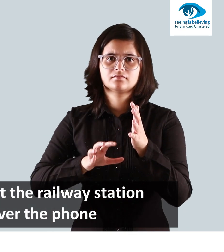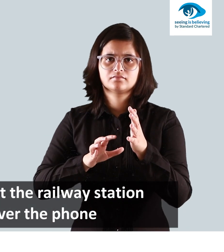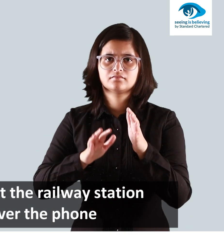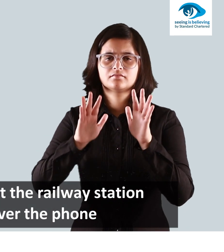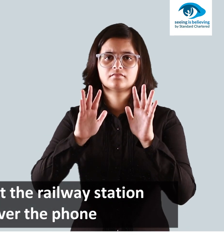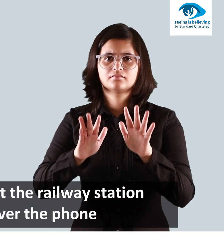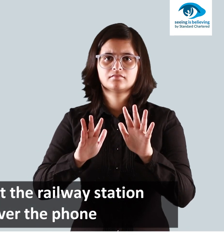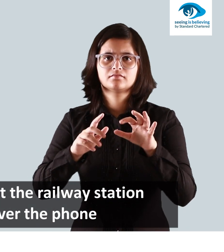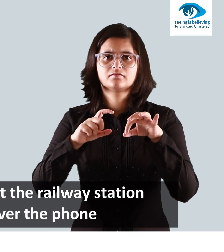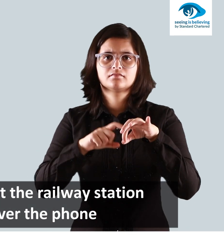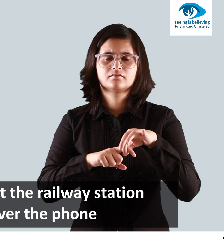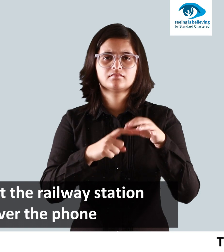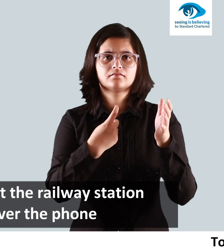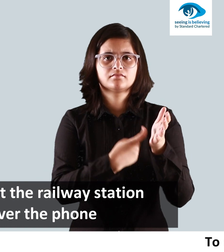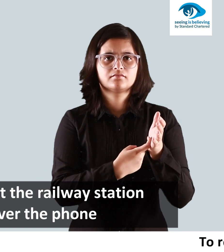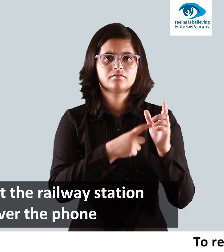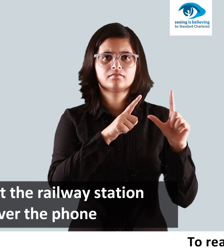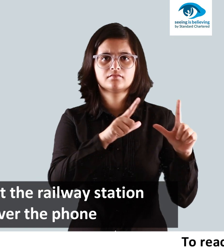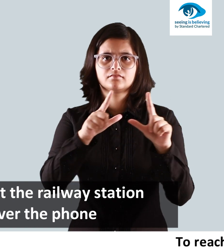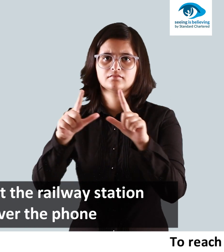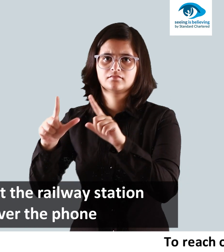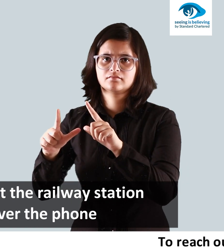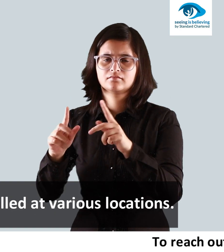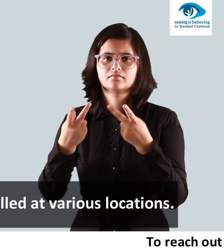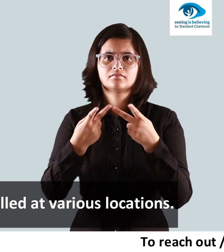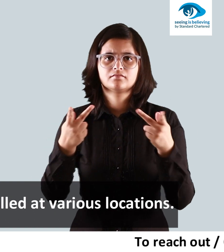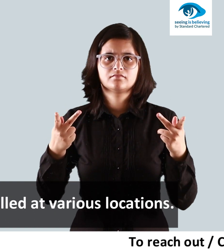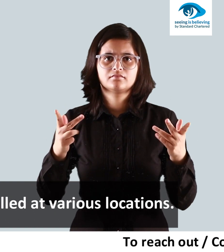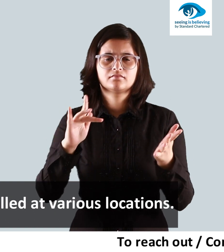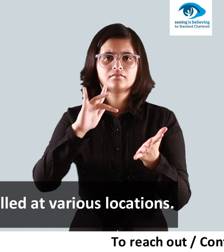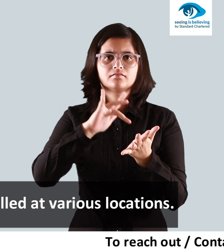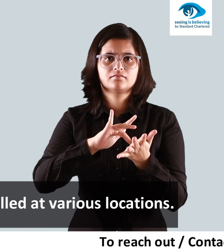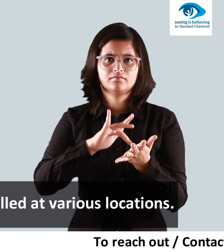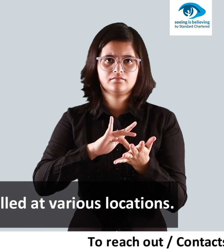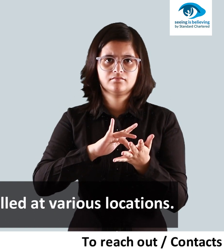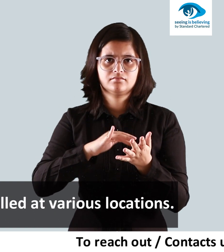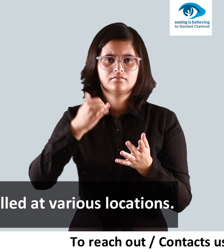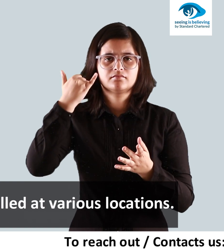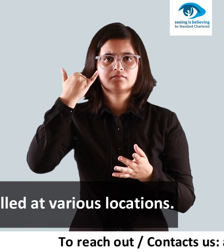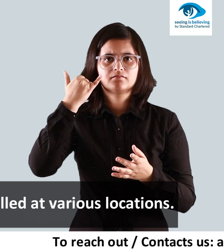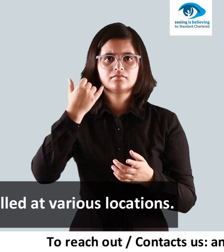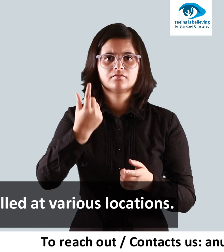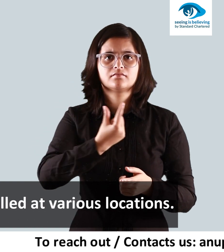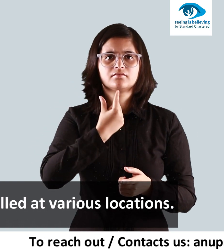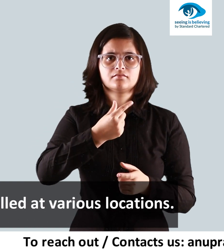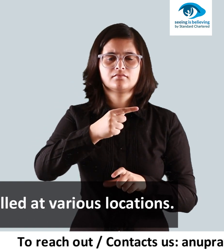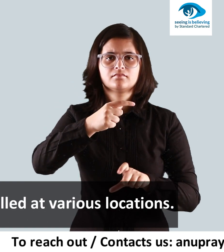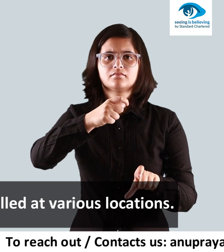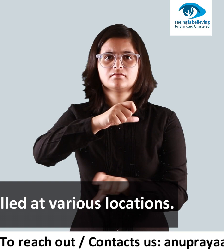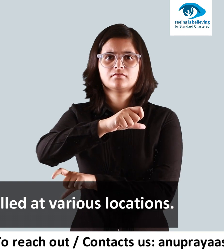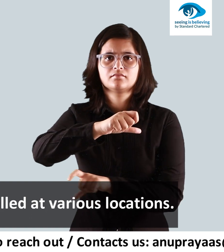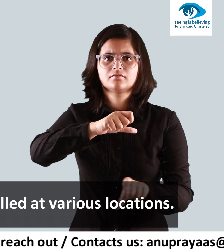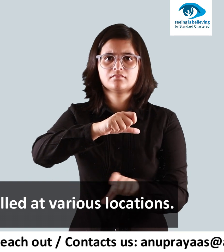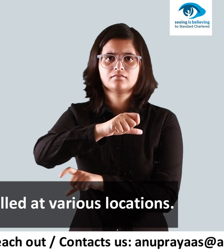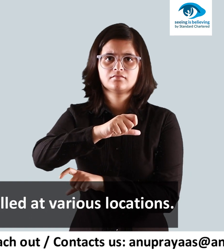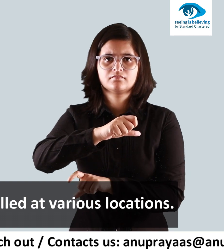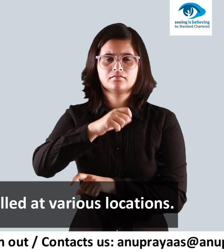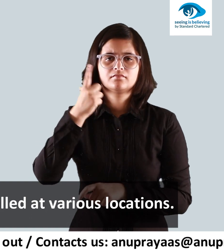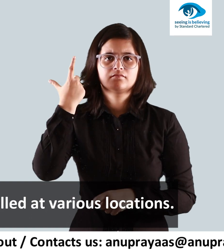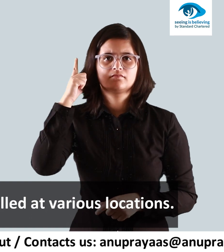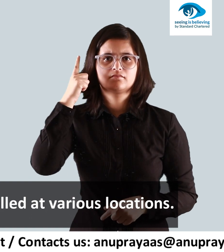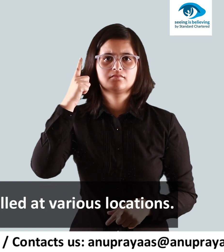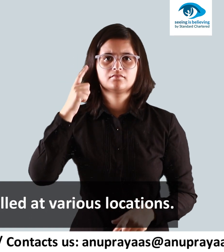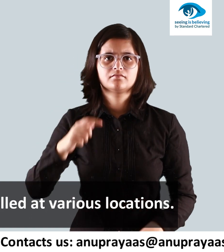Scannable audio about the railway station can be played over the phone by scanning the code installed at various